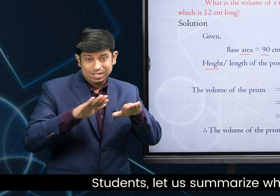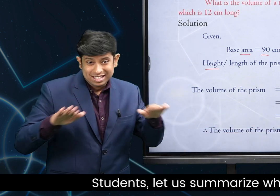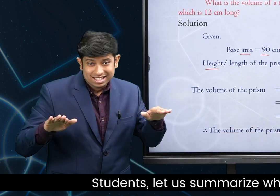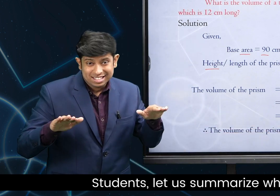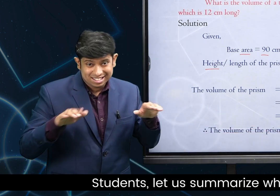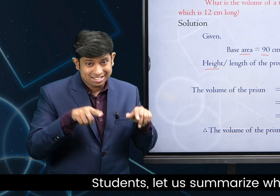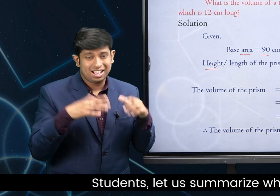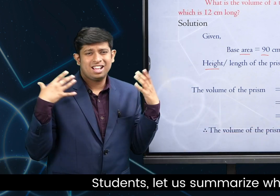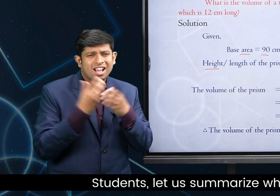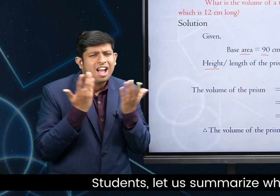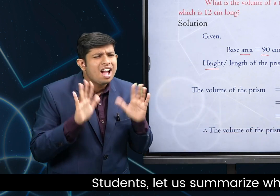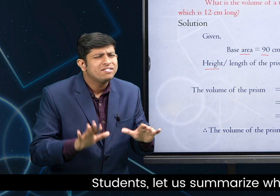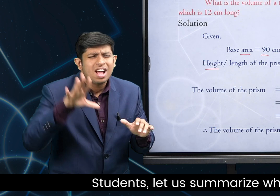Students, let us summarize what we have learned.